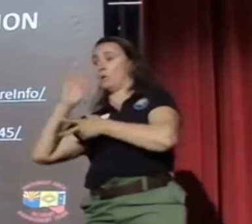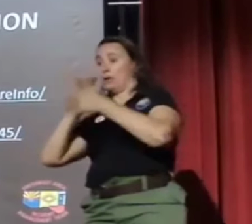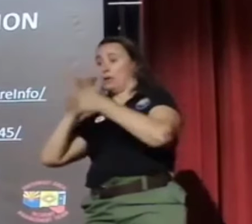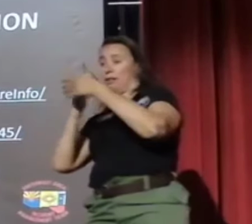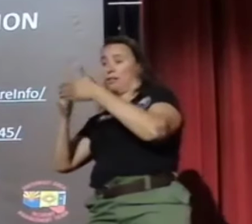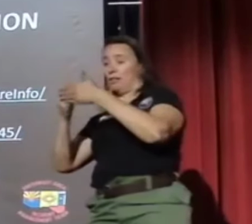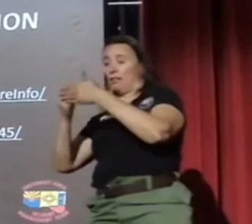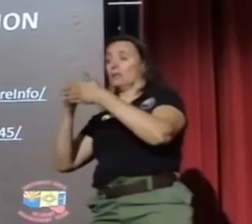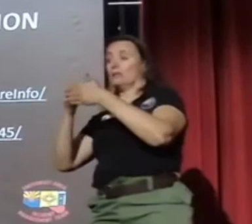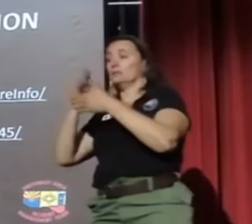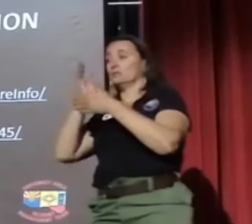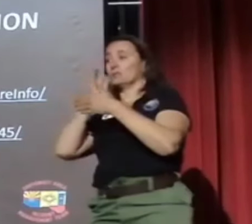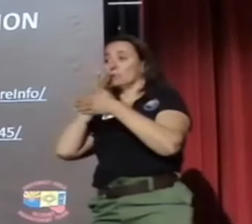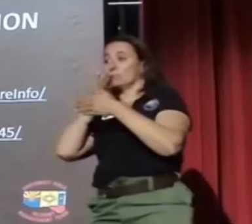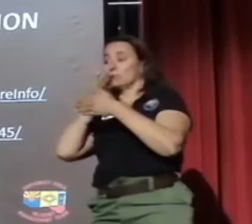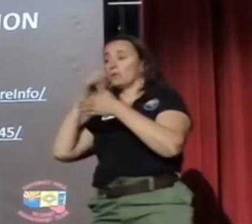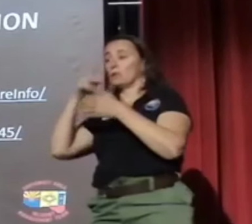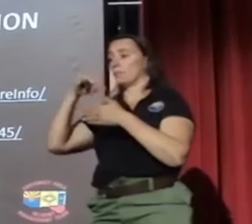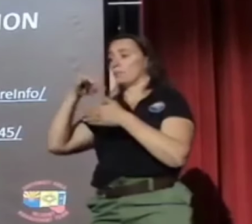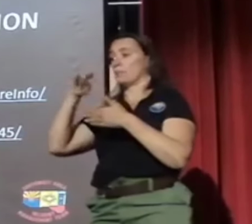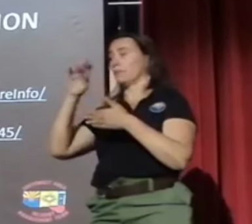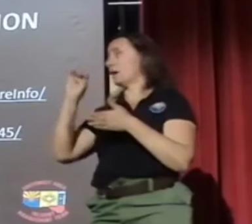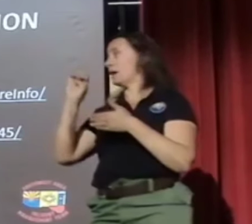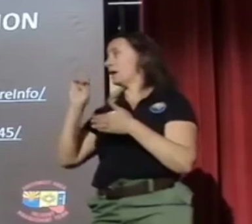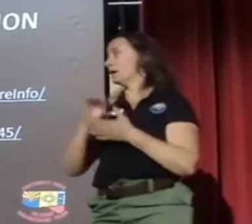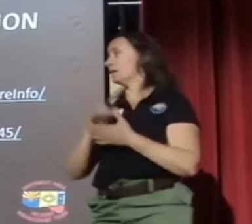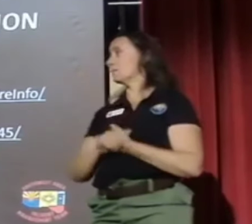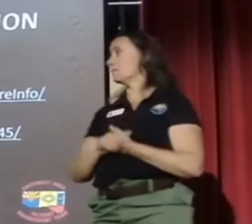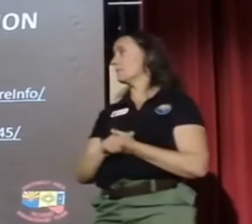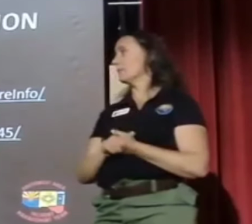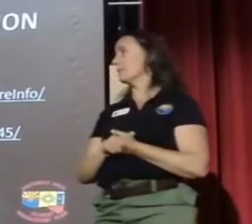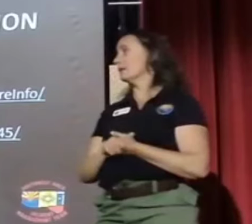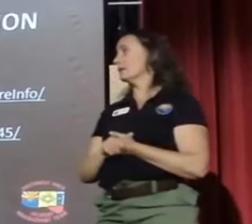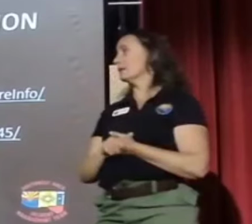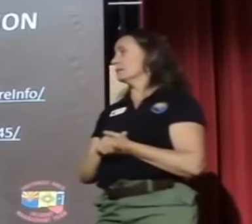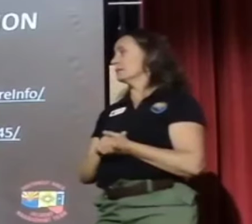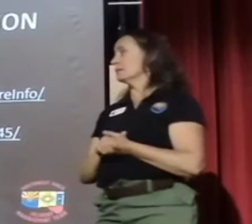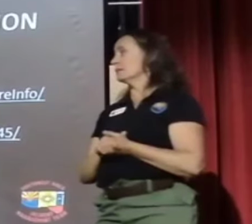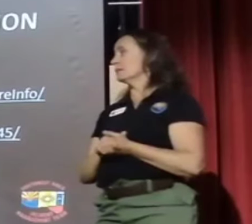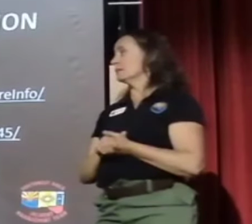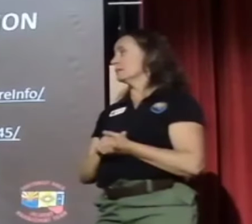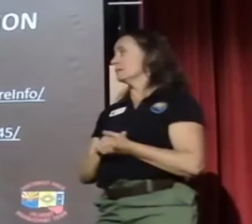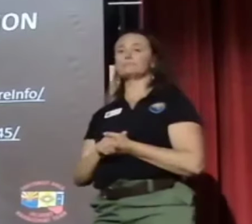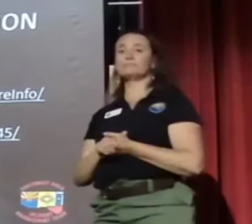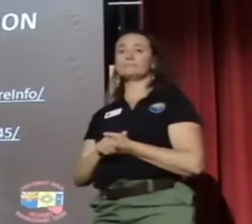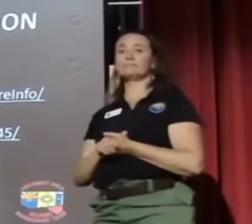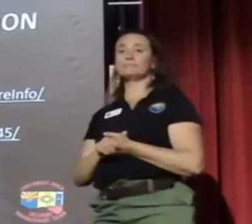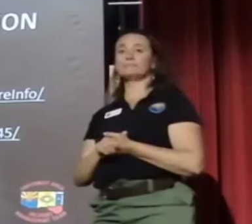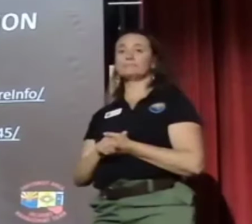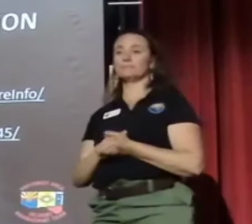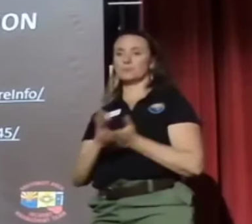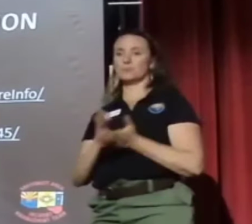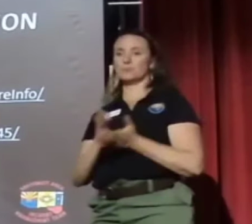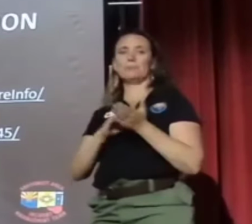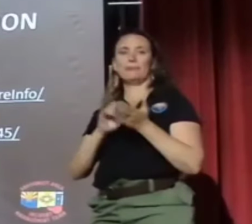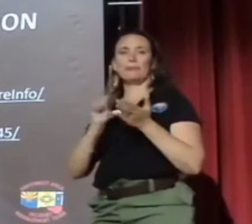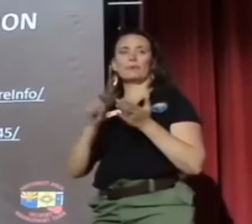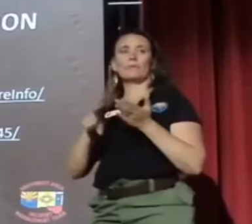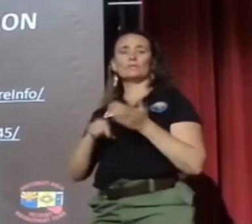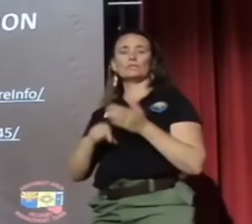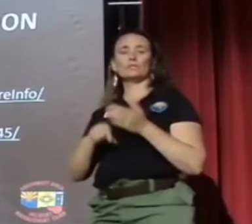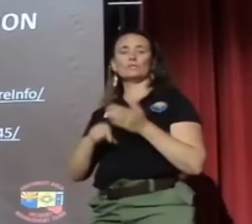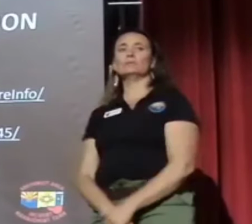or Pond? So the question is, knowing what we know about the fire currently and knowing the conditions out there on the ground, do we have a